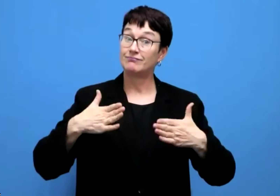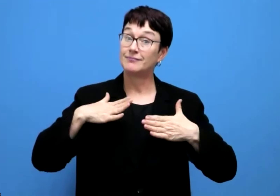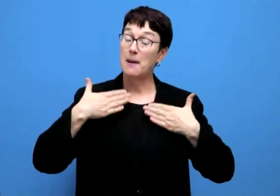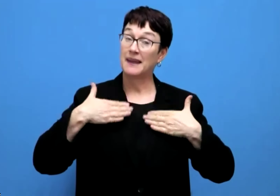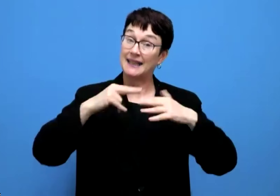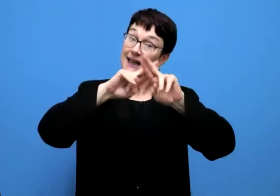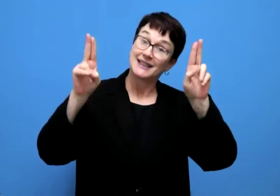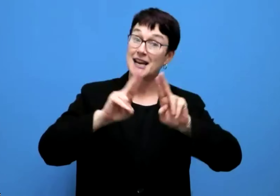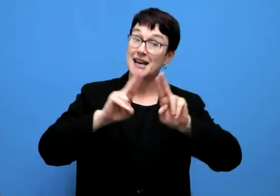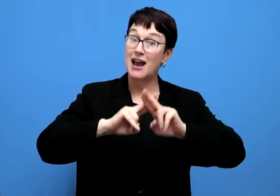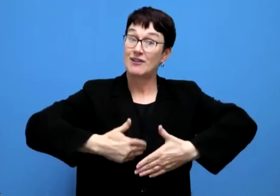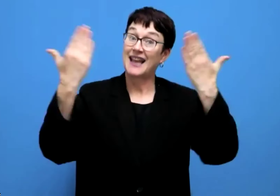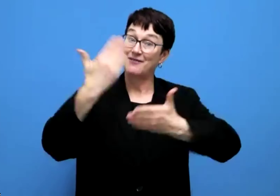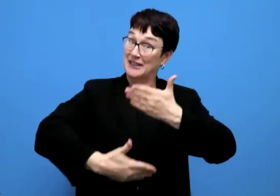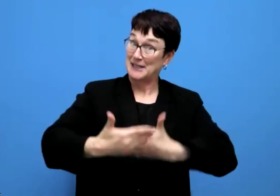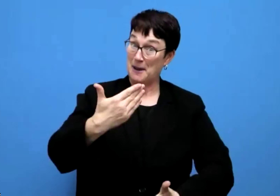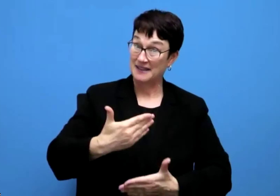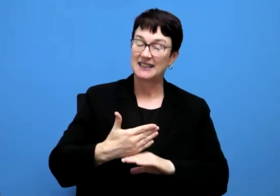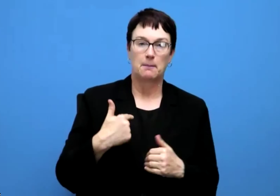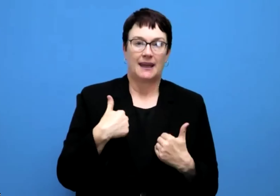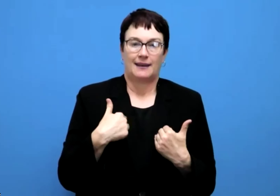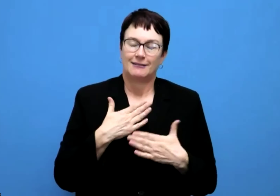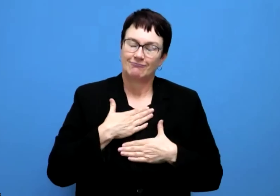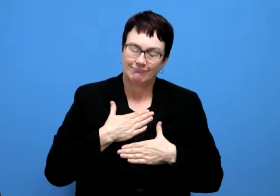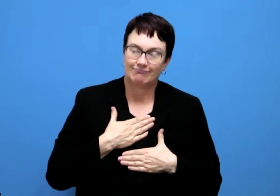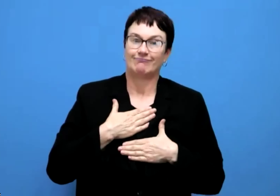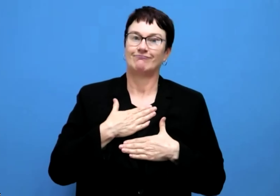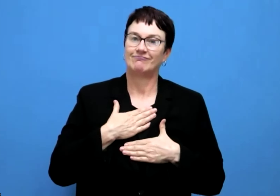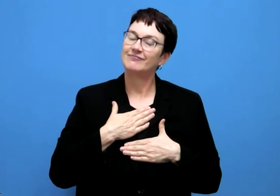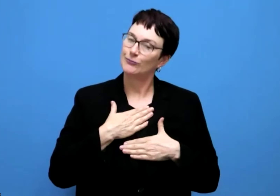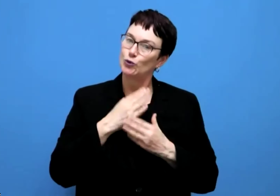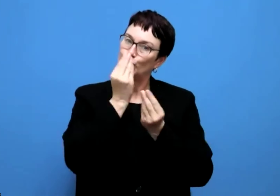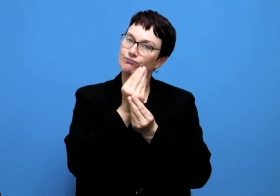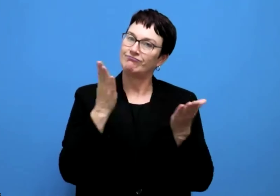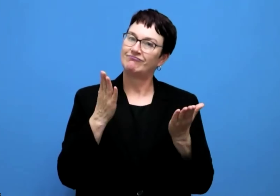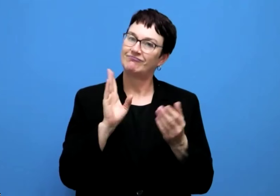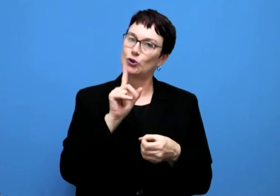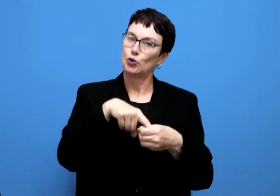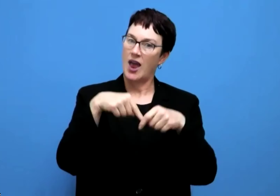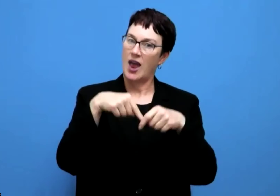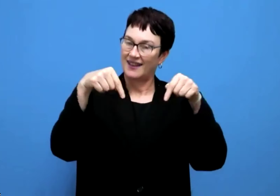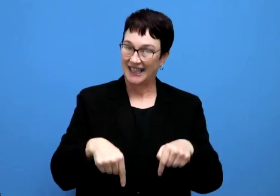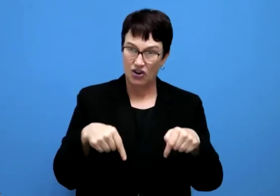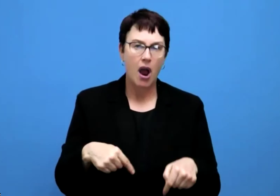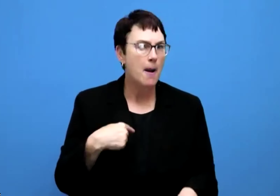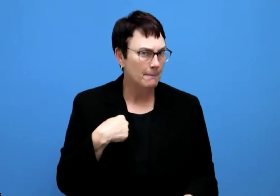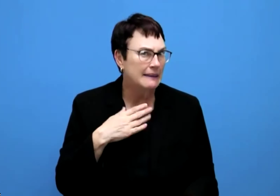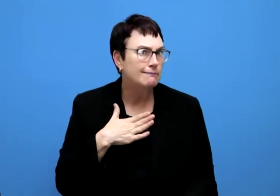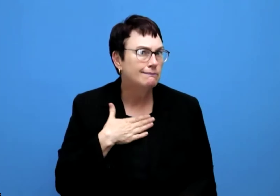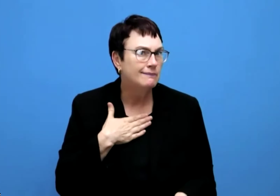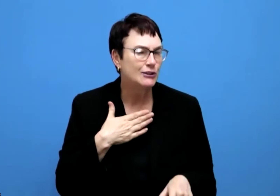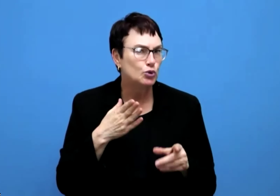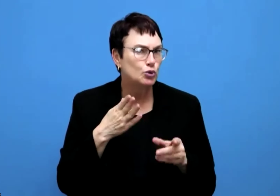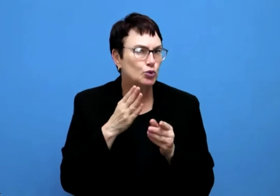at this webinar. I'm delighted to share insights from our program, Women's Integrated Sexual Health Program, otherwise known